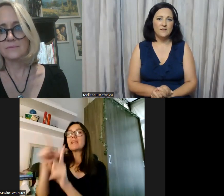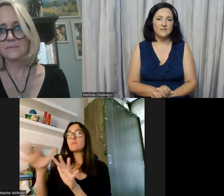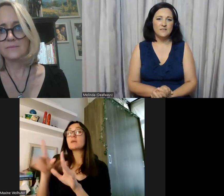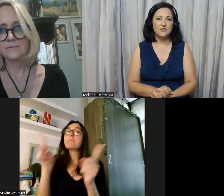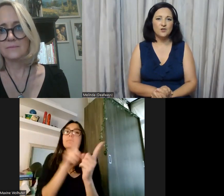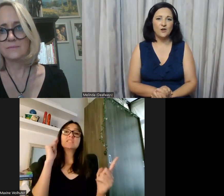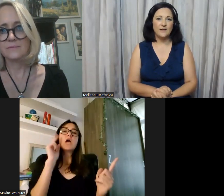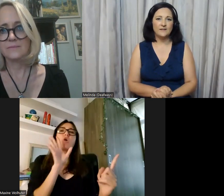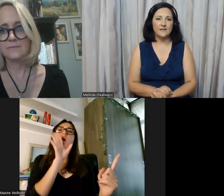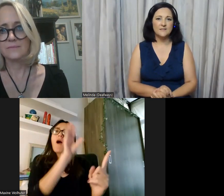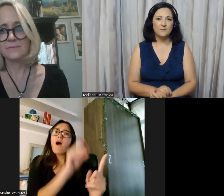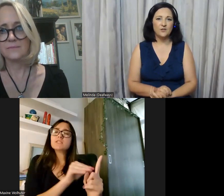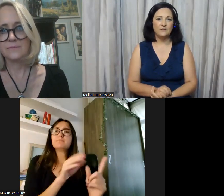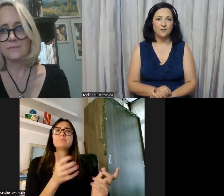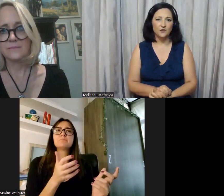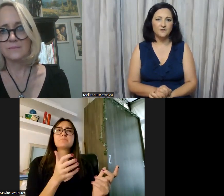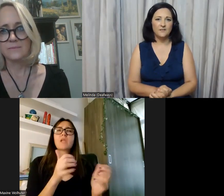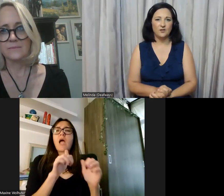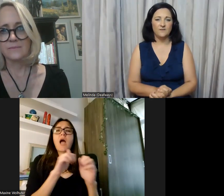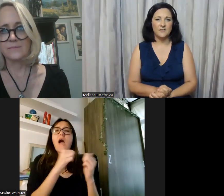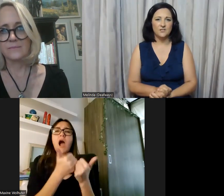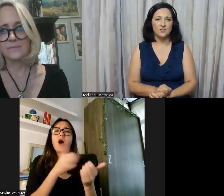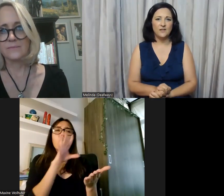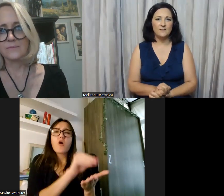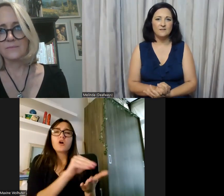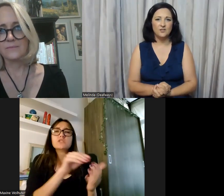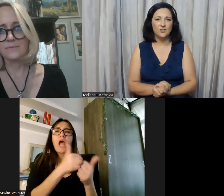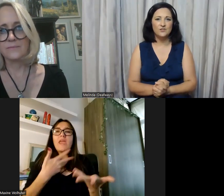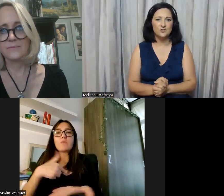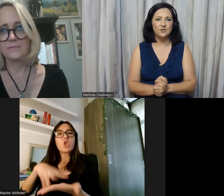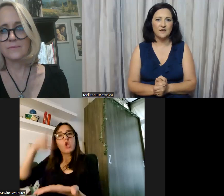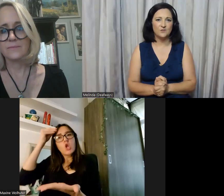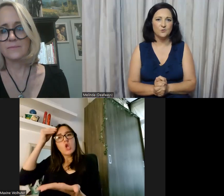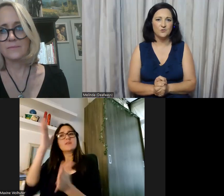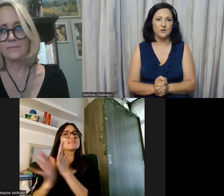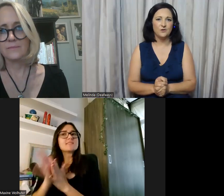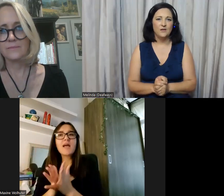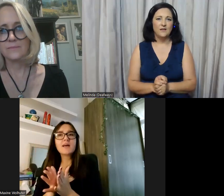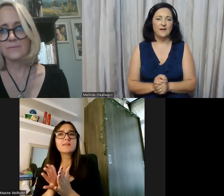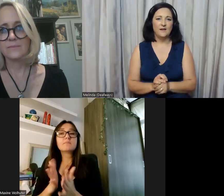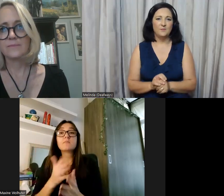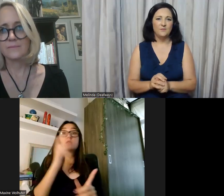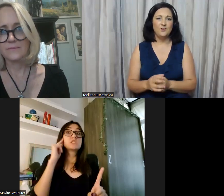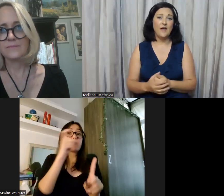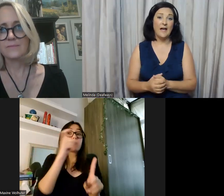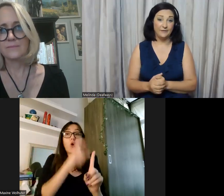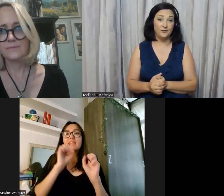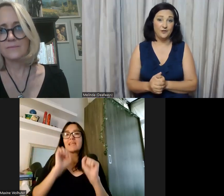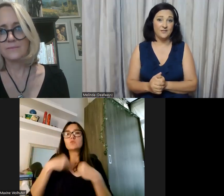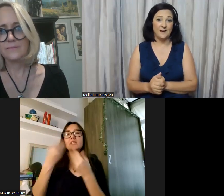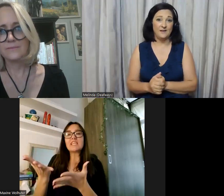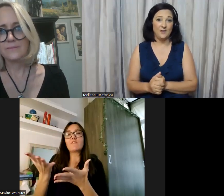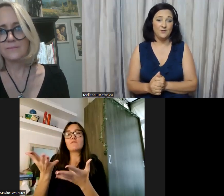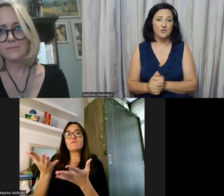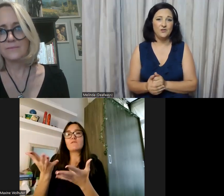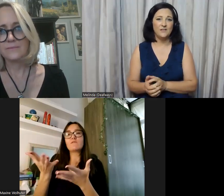don't always need to go and get somebody involved in the conversations. You can do that also. You don't have to